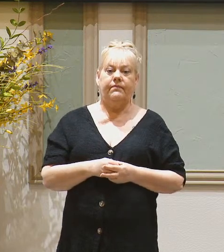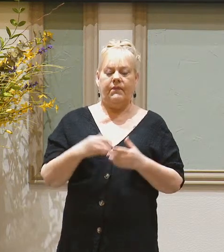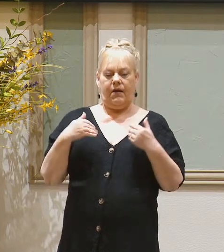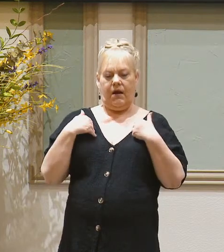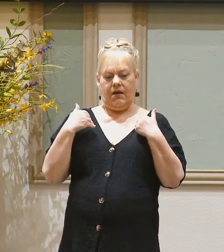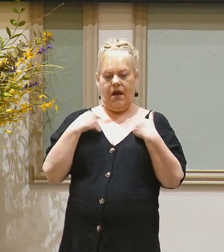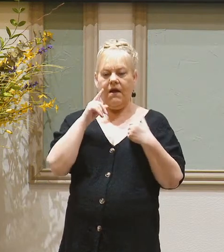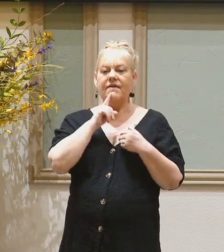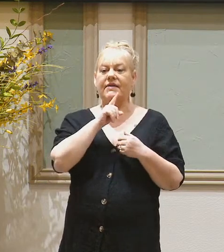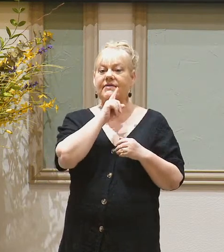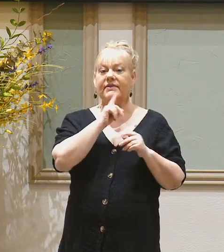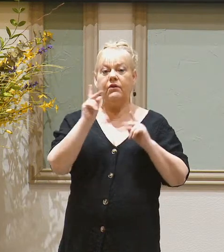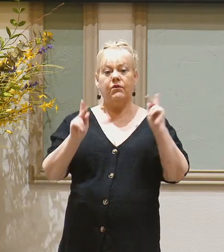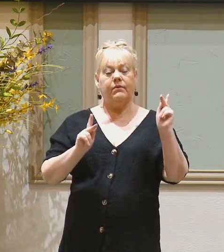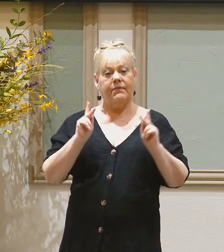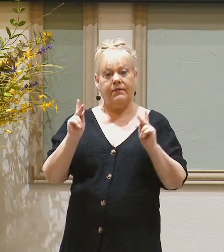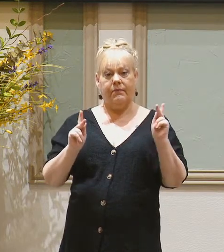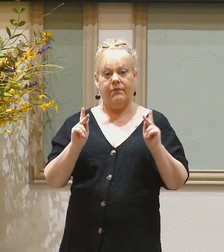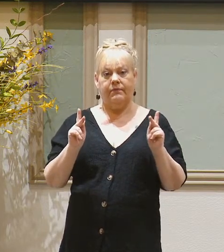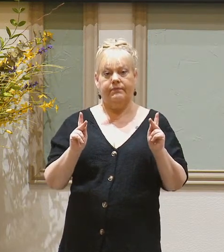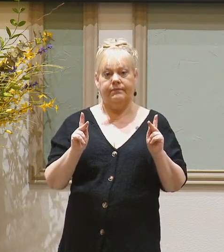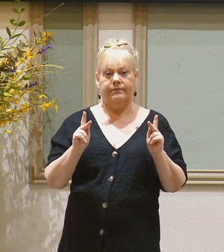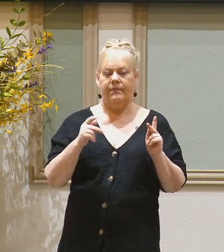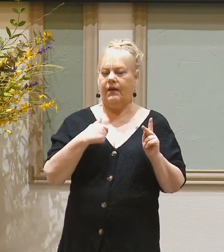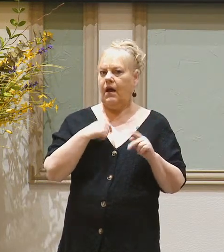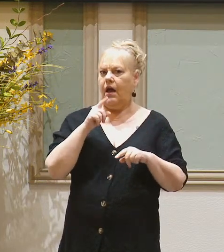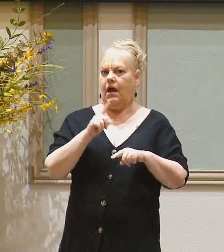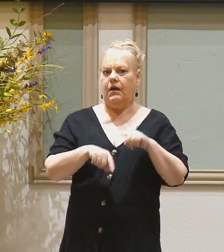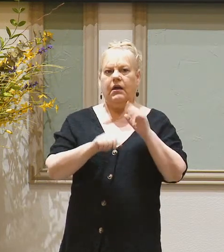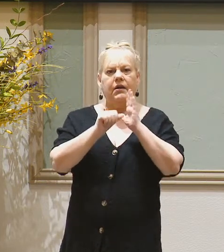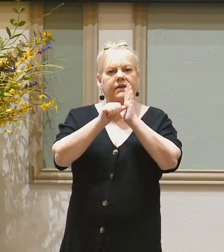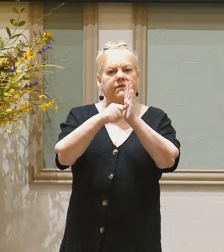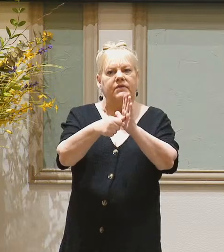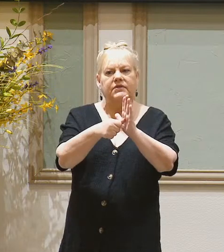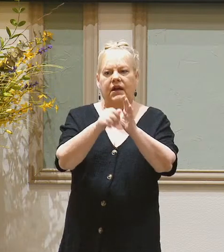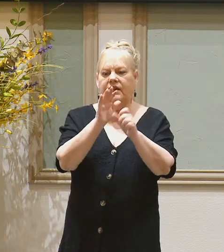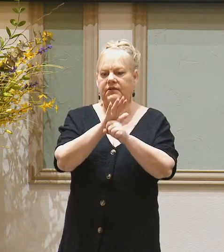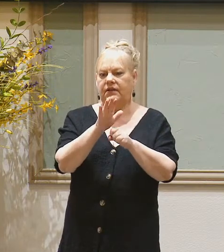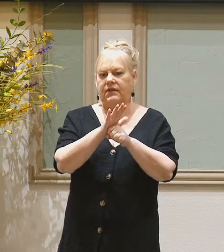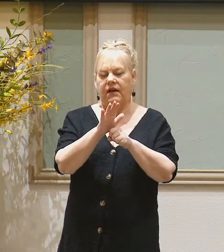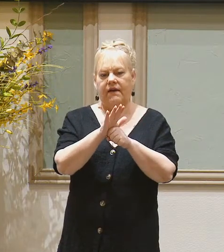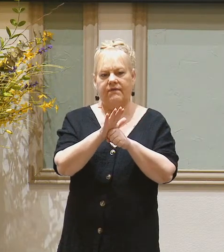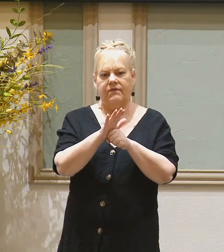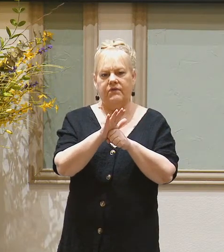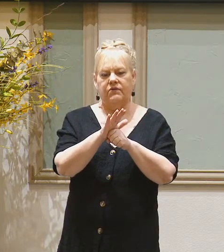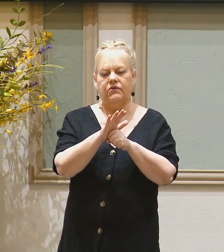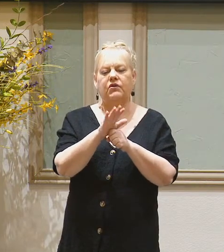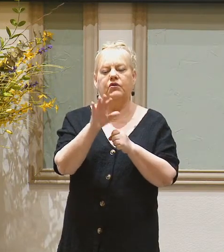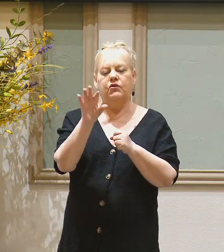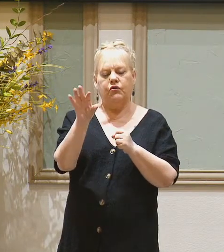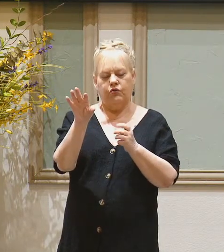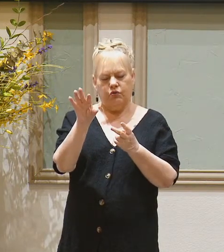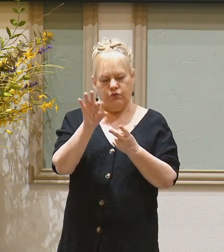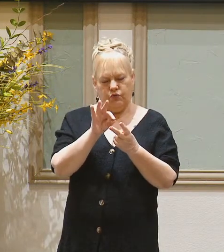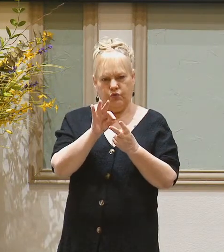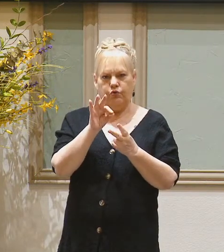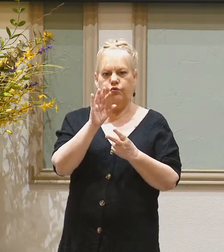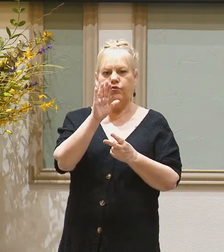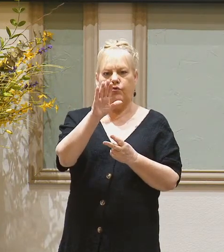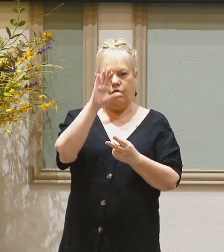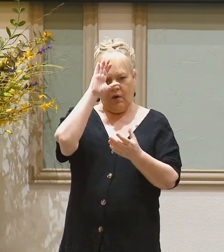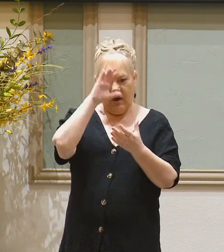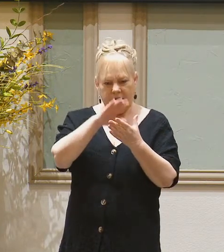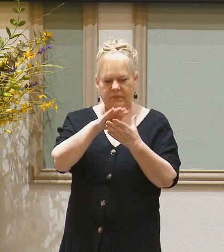Young single people, I cannot emphasize this enough. Choose your